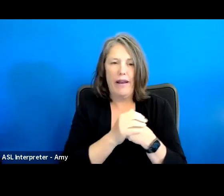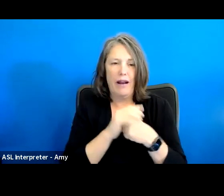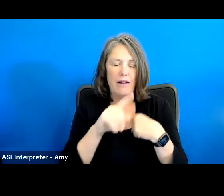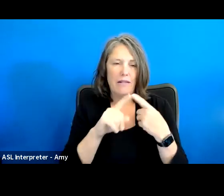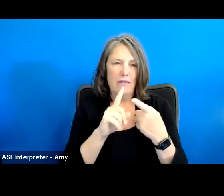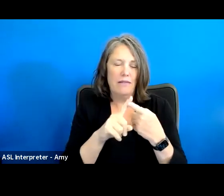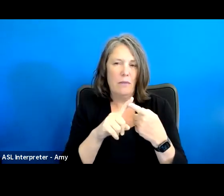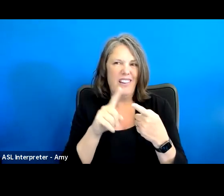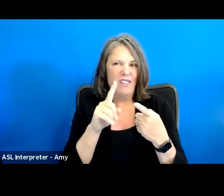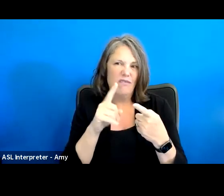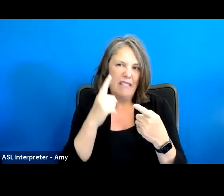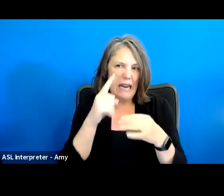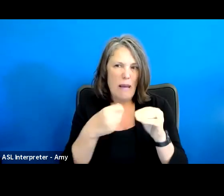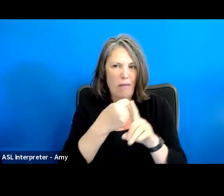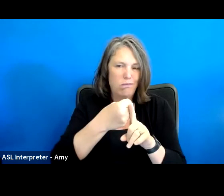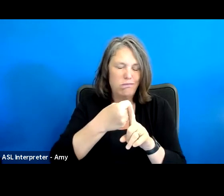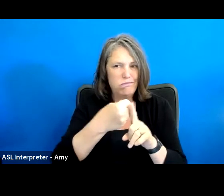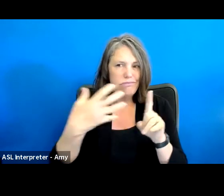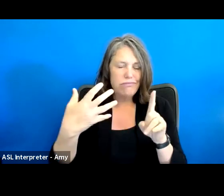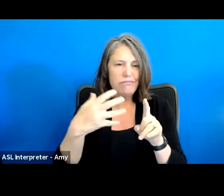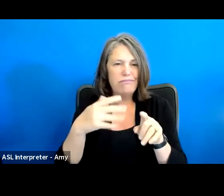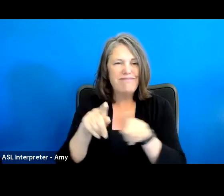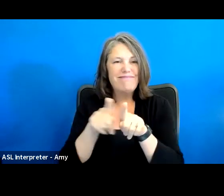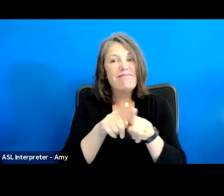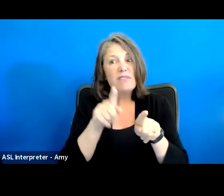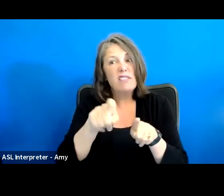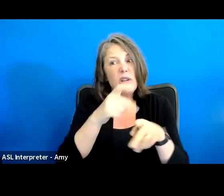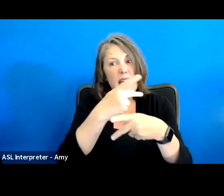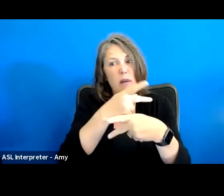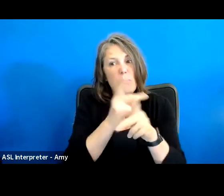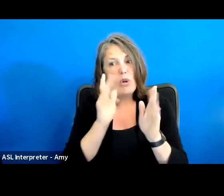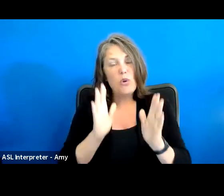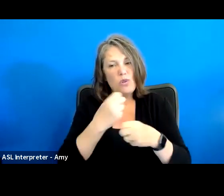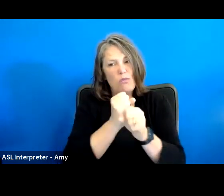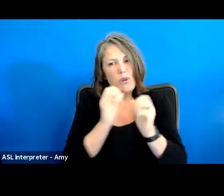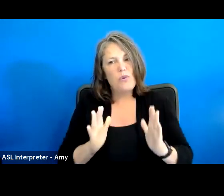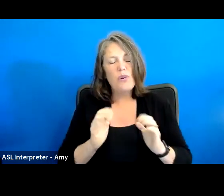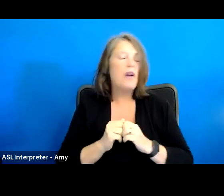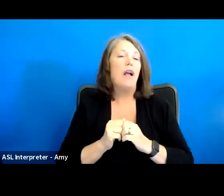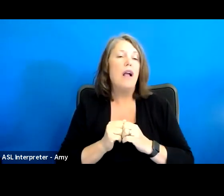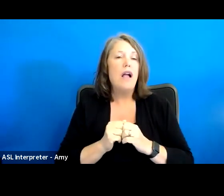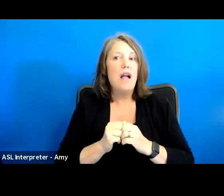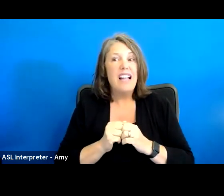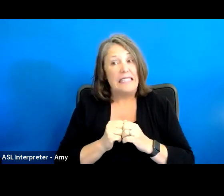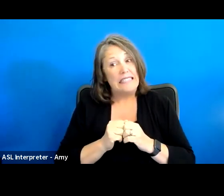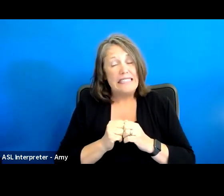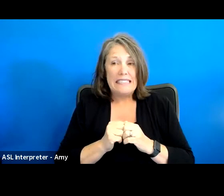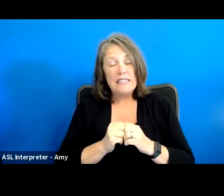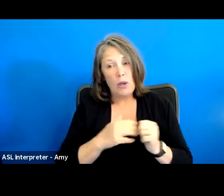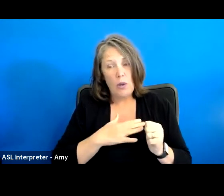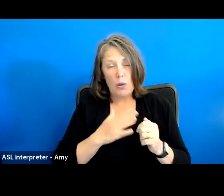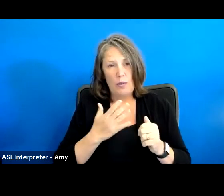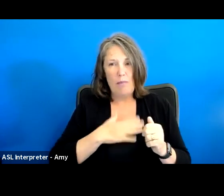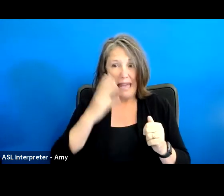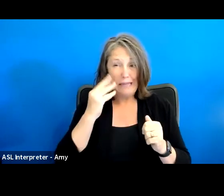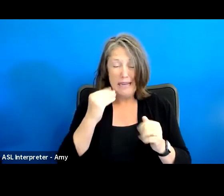out. The other thing is you need a producer. So the tricky thing that I have found